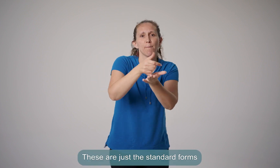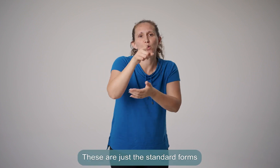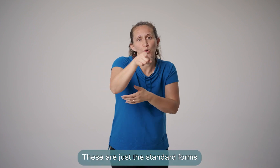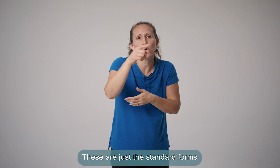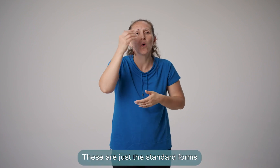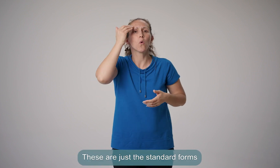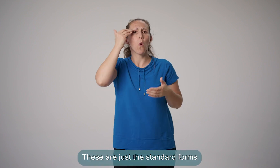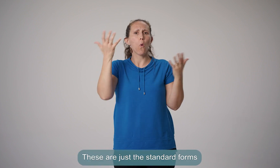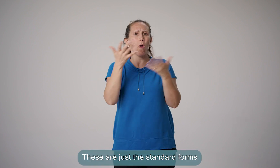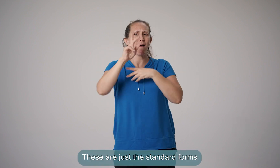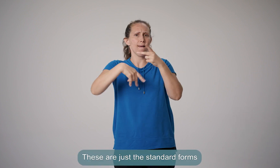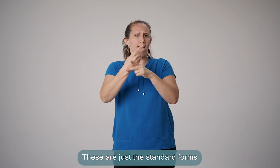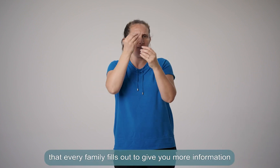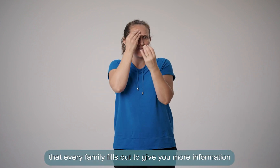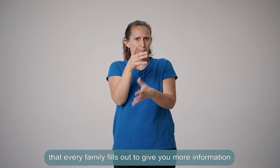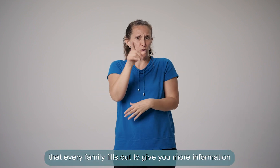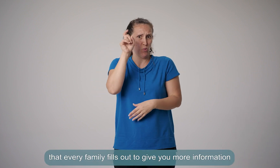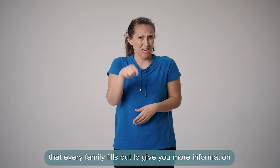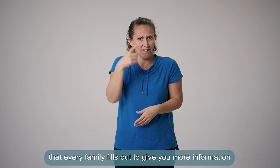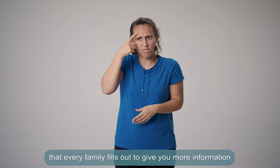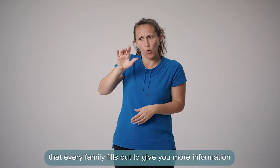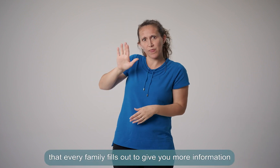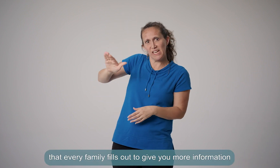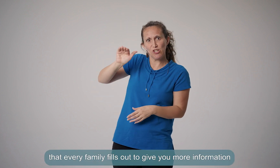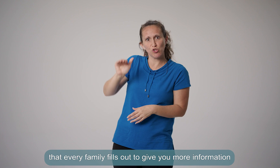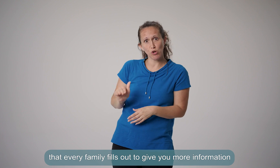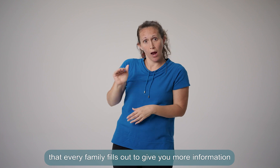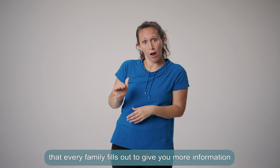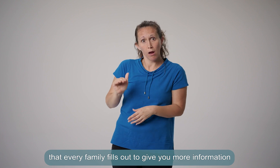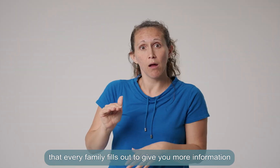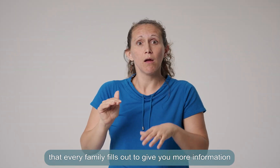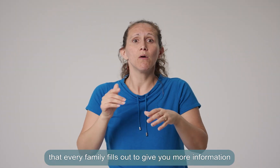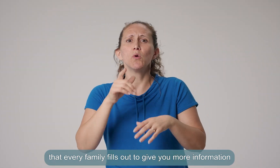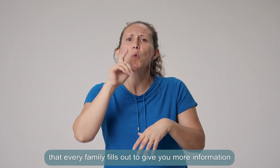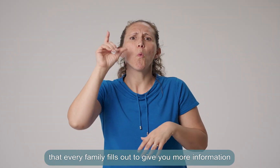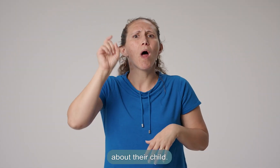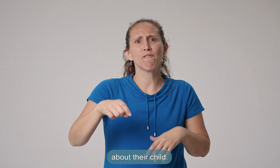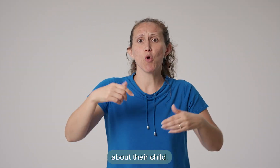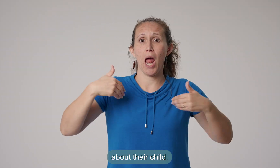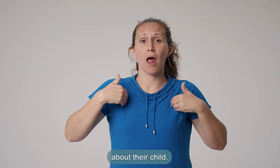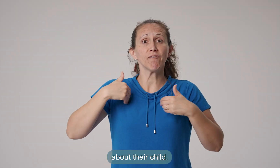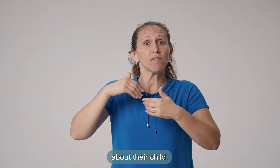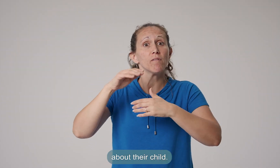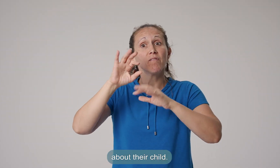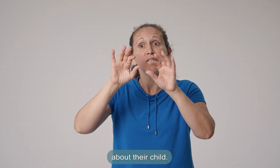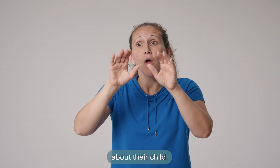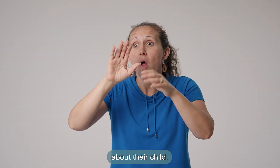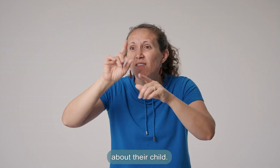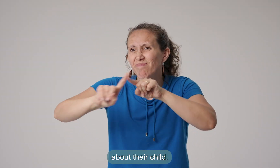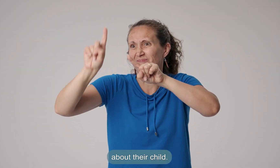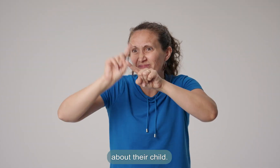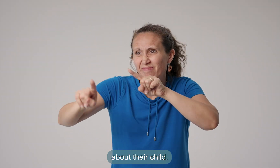These are just the standard forms that every family fills out to give you more information about their child.